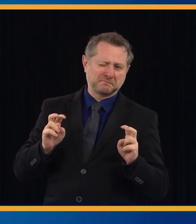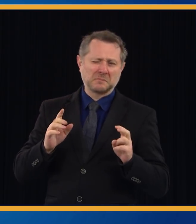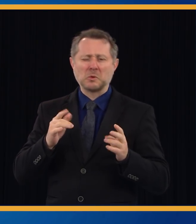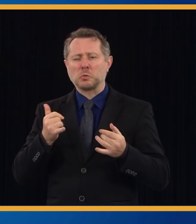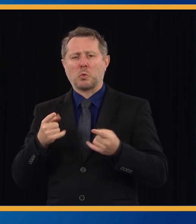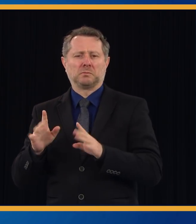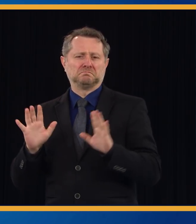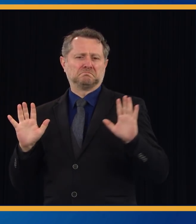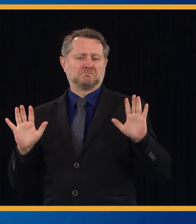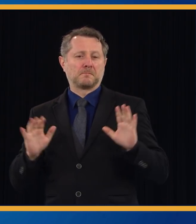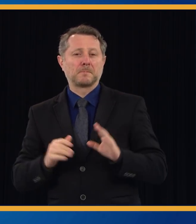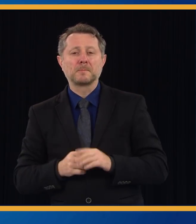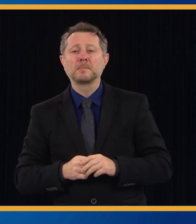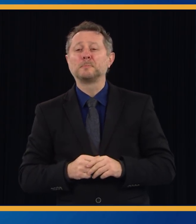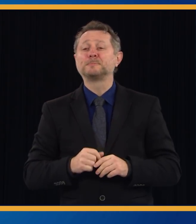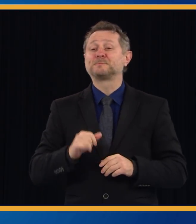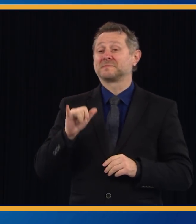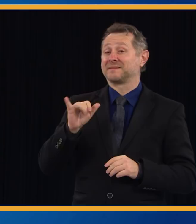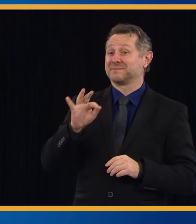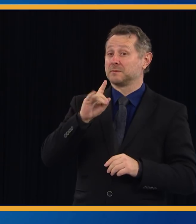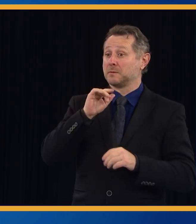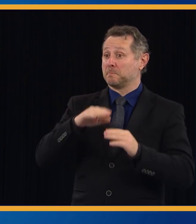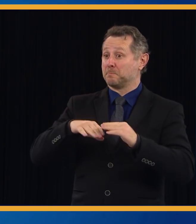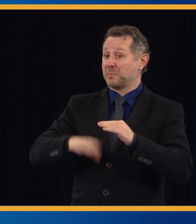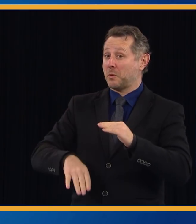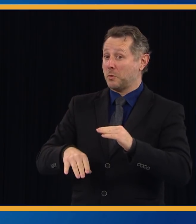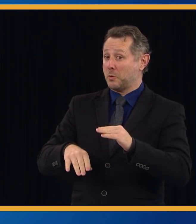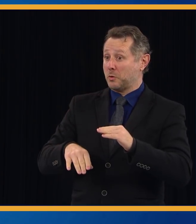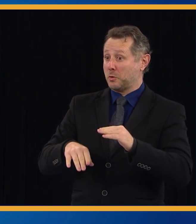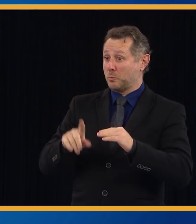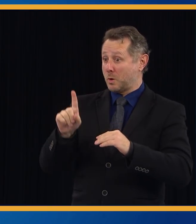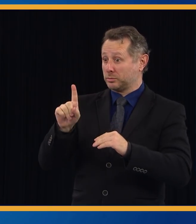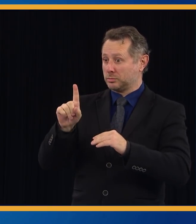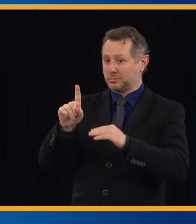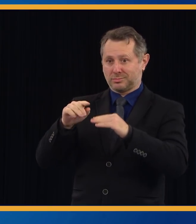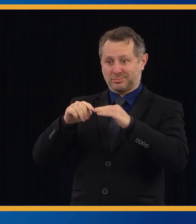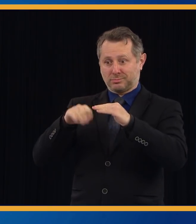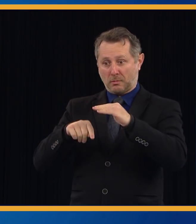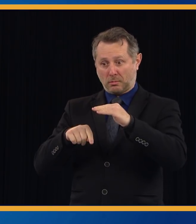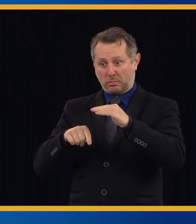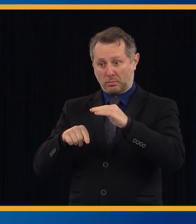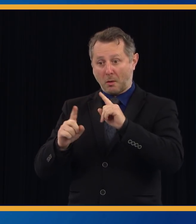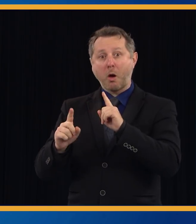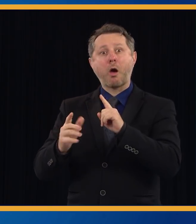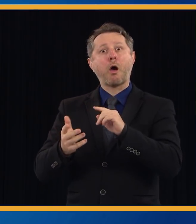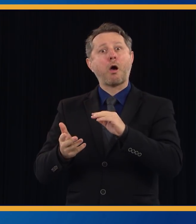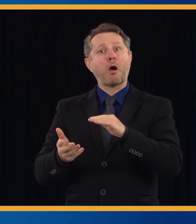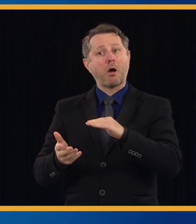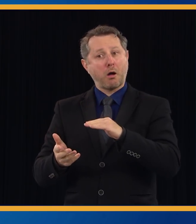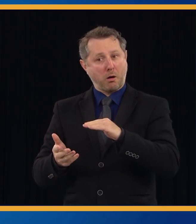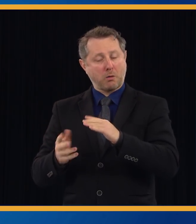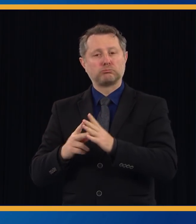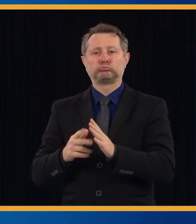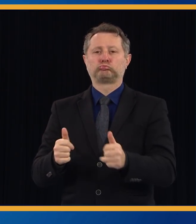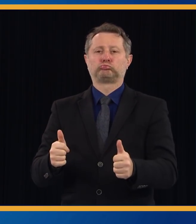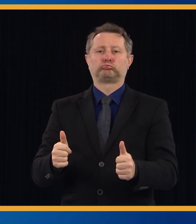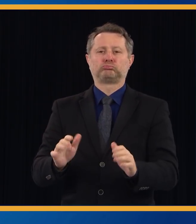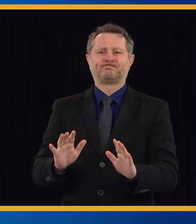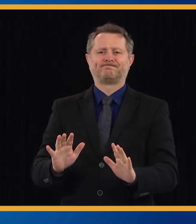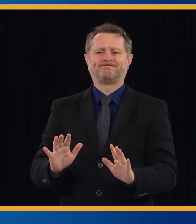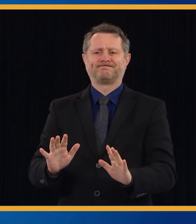If we keep the infection rate below one person infecting one person, that is where the infection